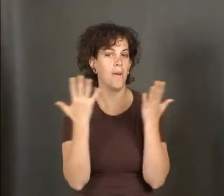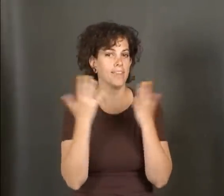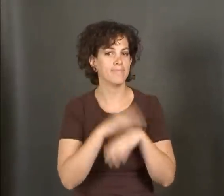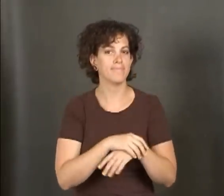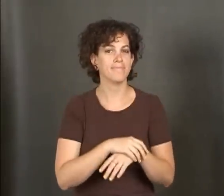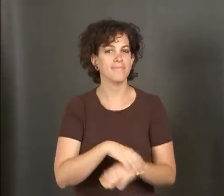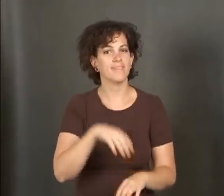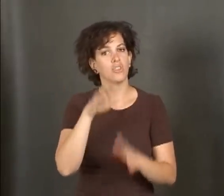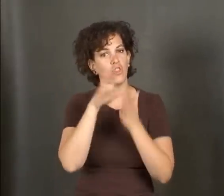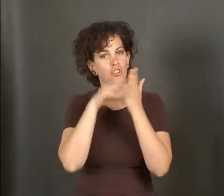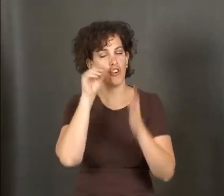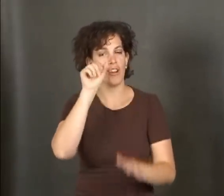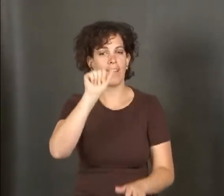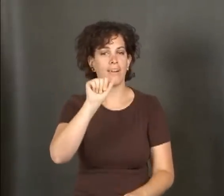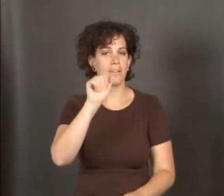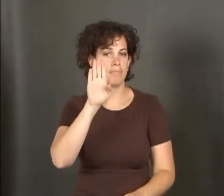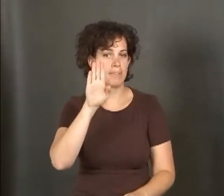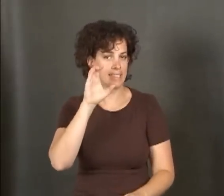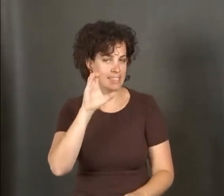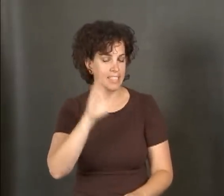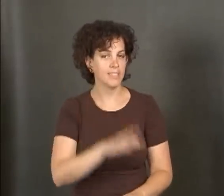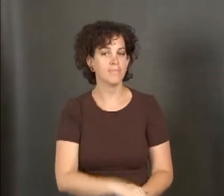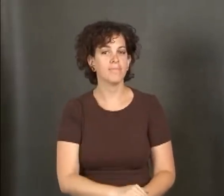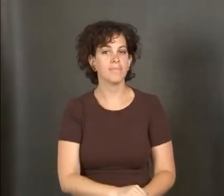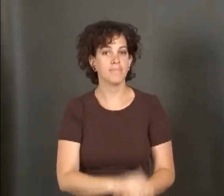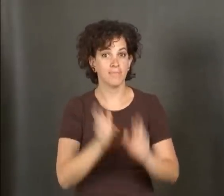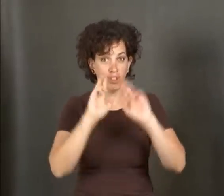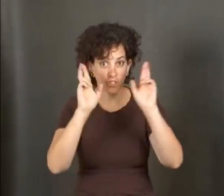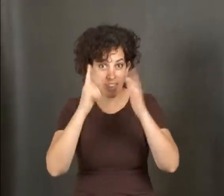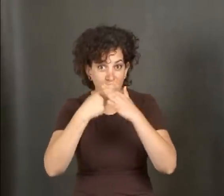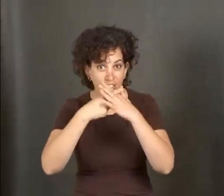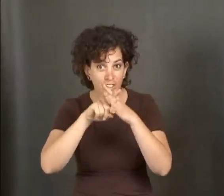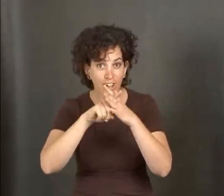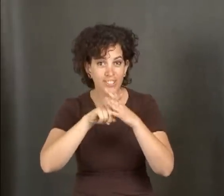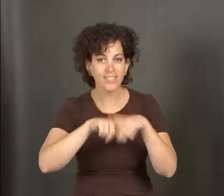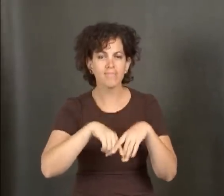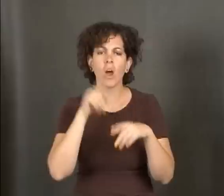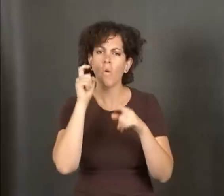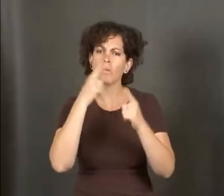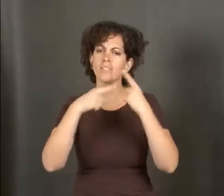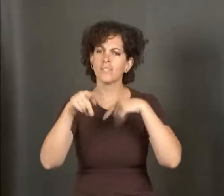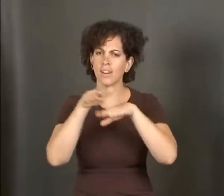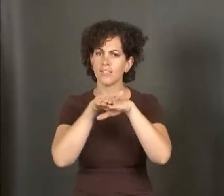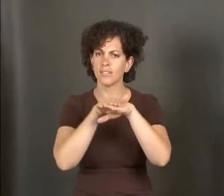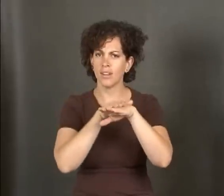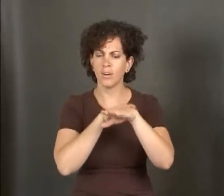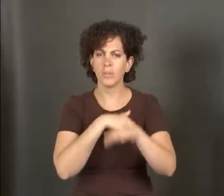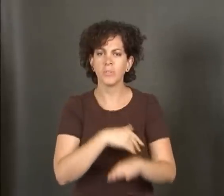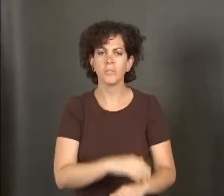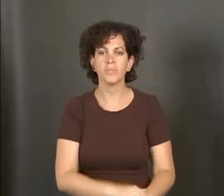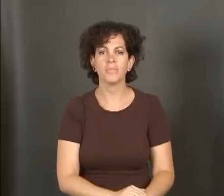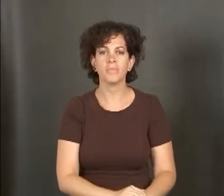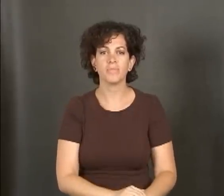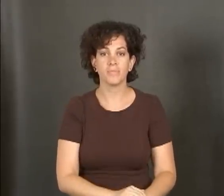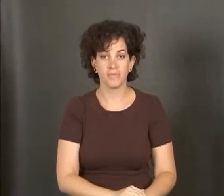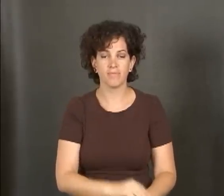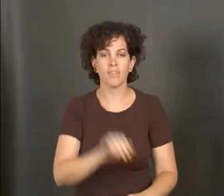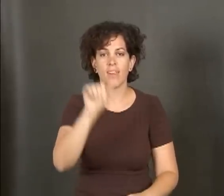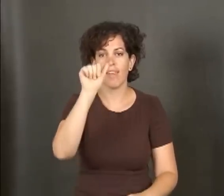Our first lesson is to learn the ABCs. Are you all ready to start? I will sign slowly.